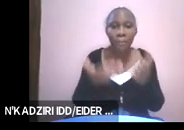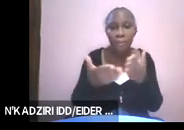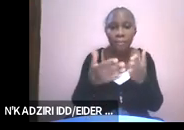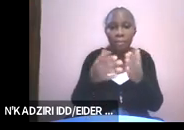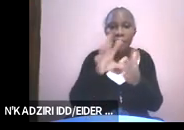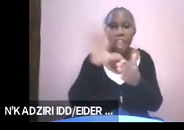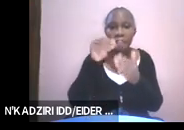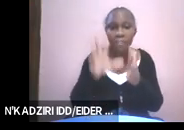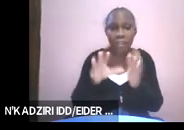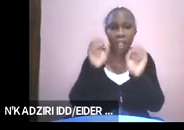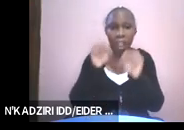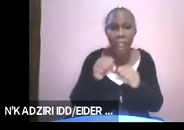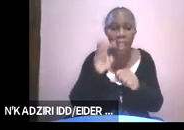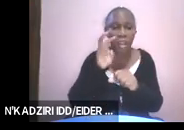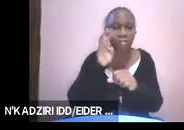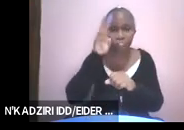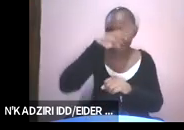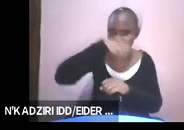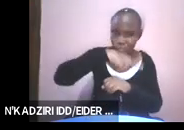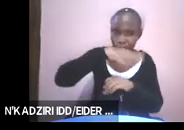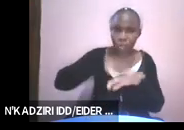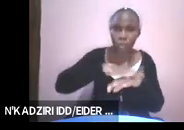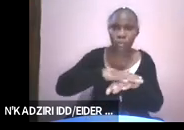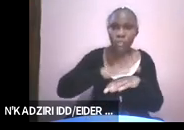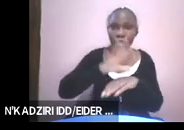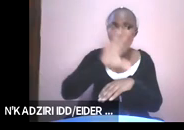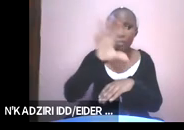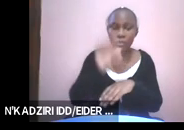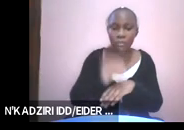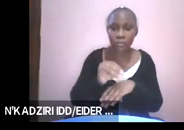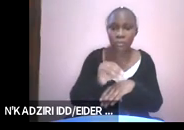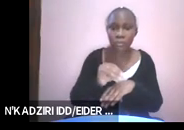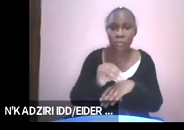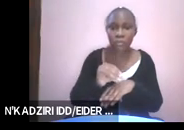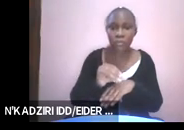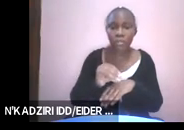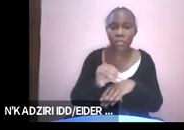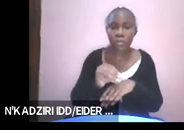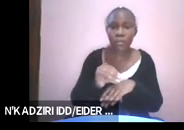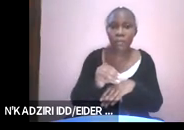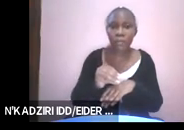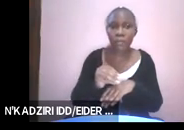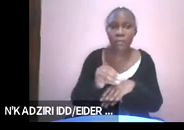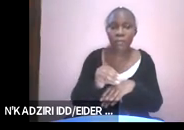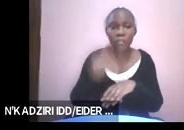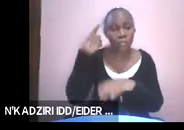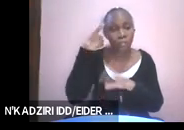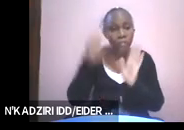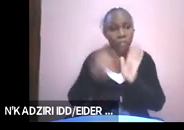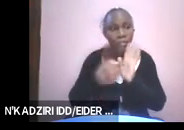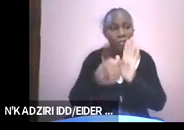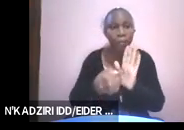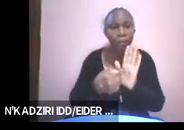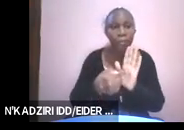upon other African, probably thinking in their minds erroneously that they are Western. For example, Gaiman